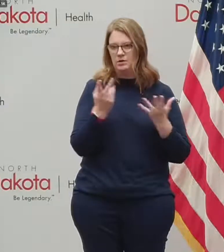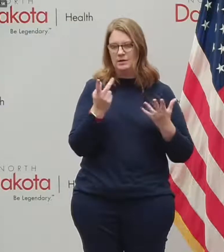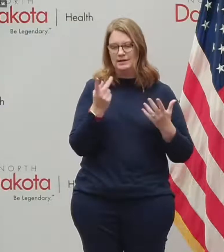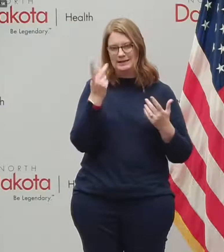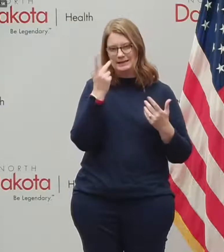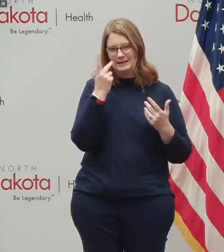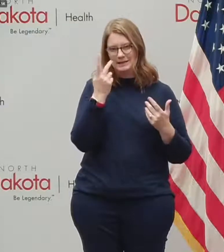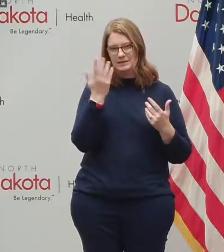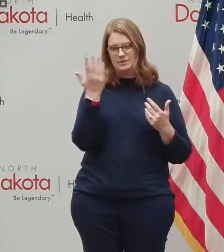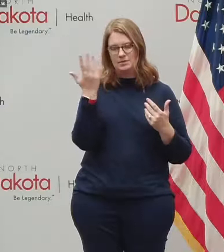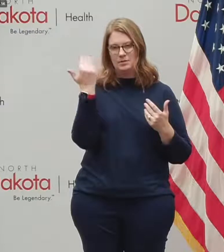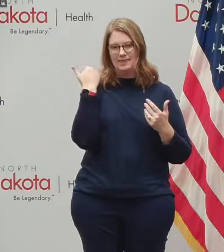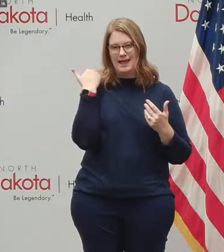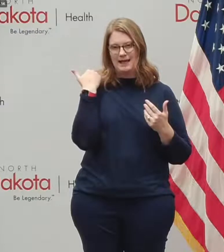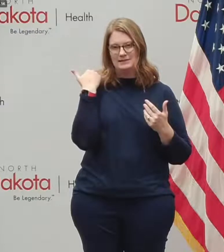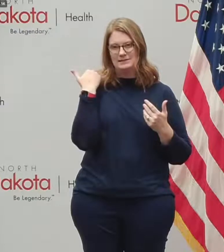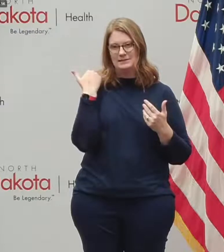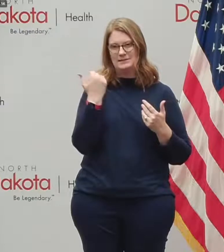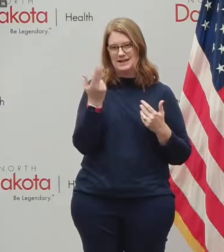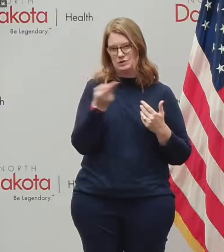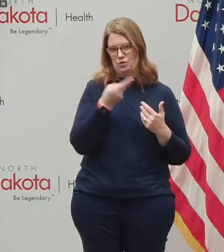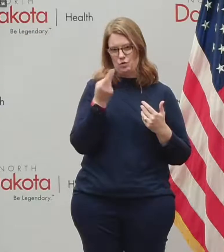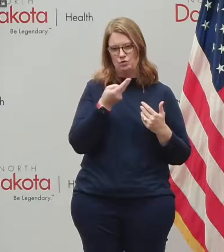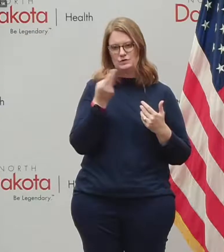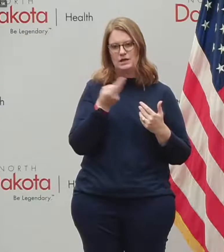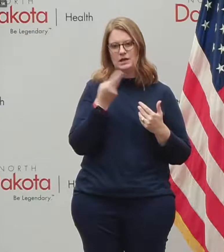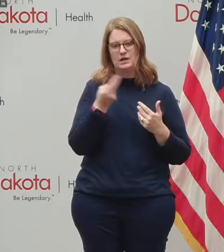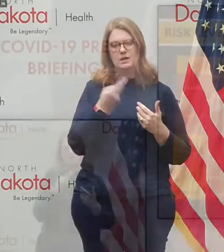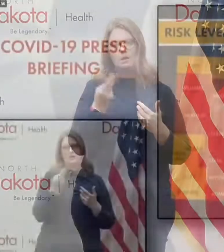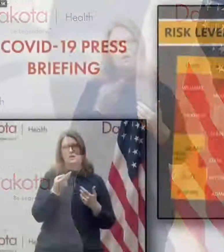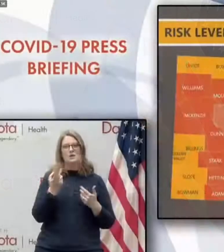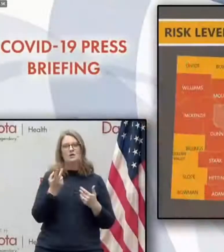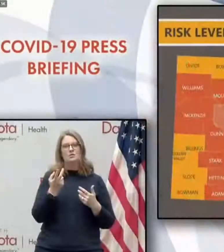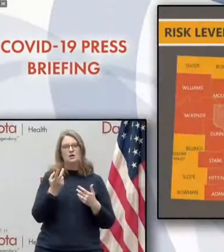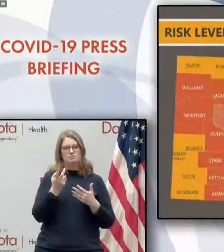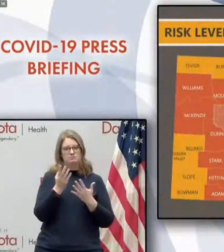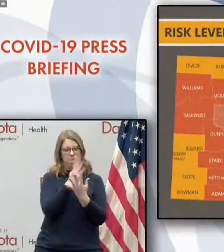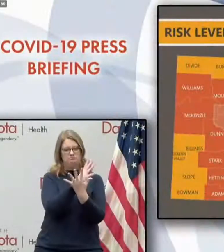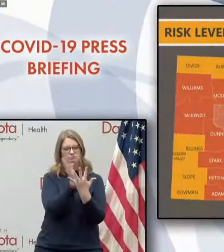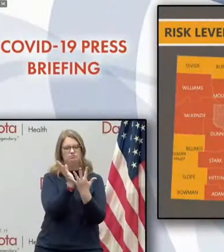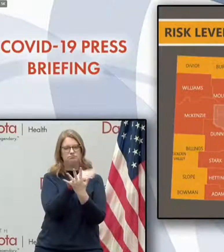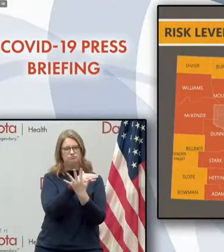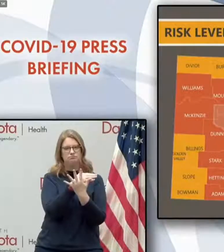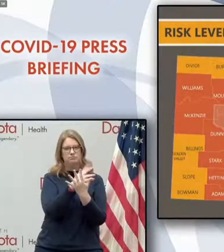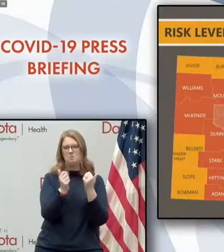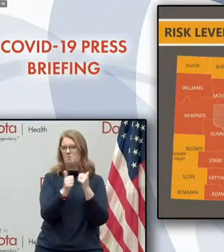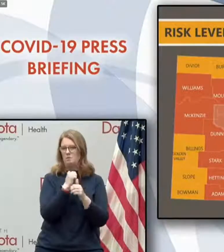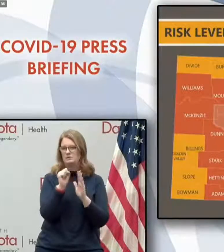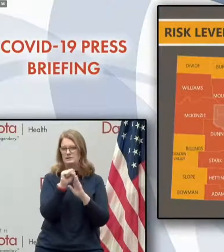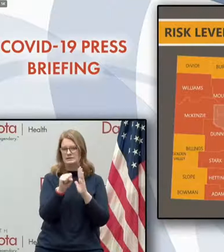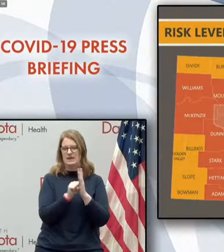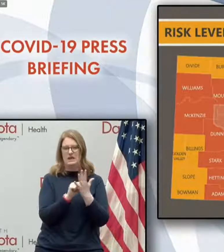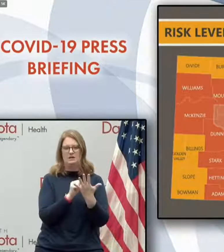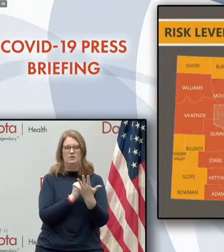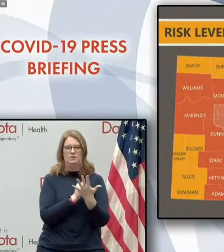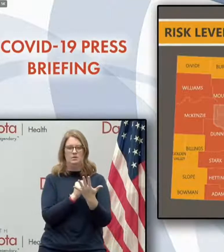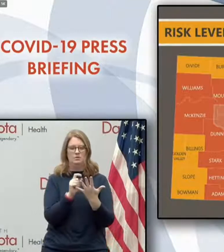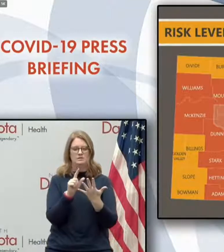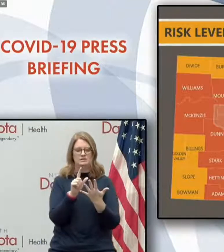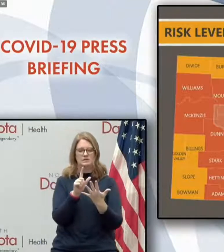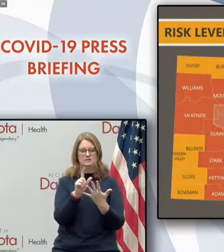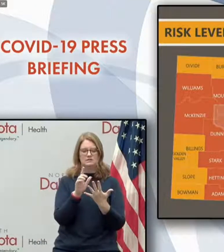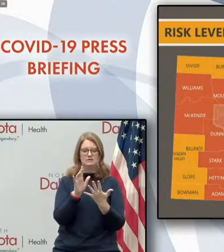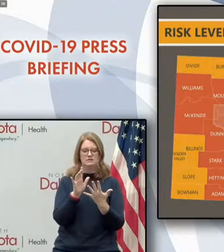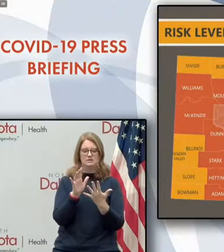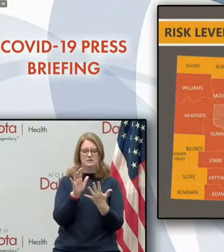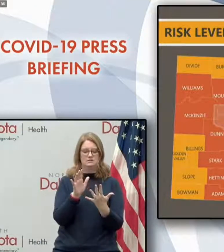state just last Thursday. We had a majority of the state population was in the high risk